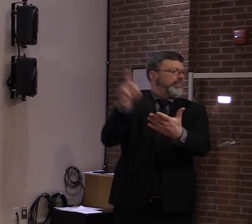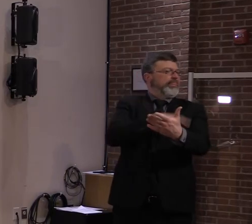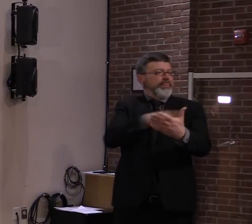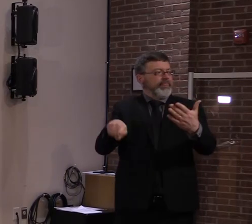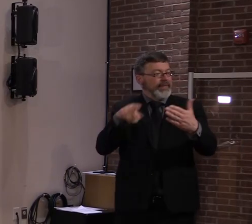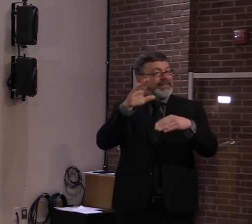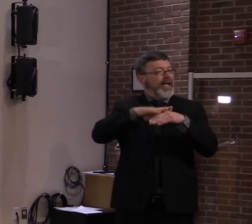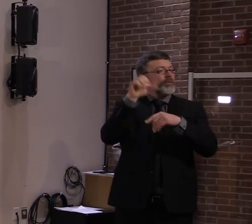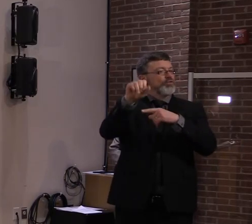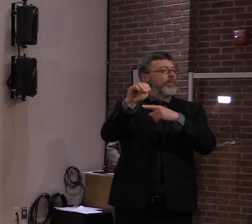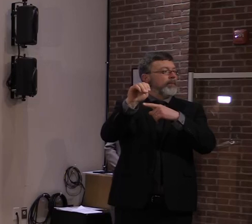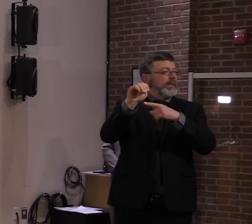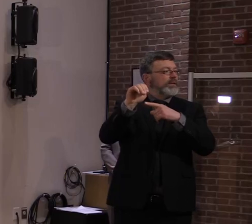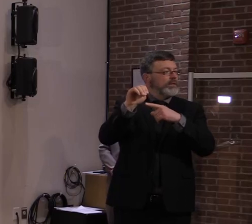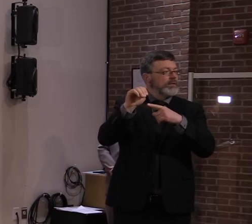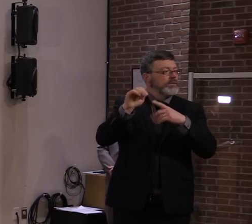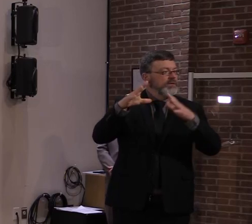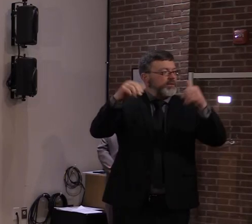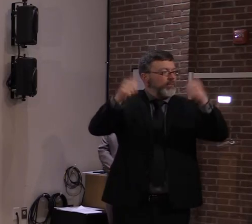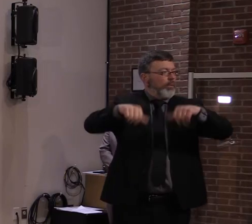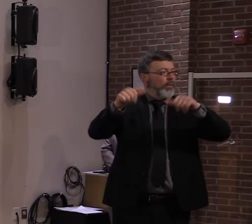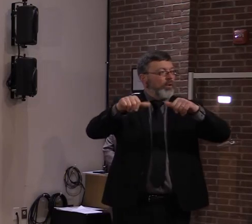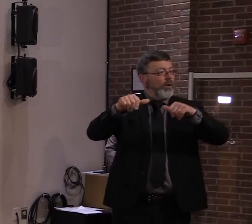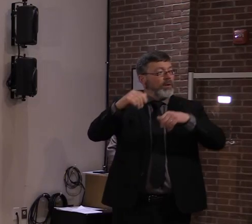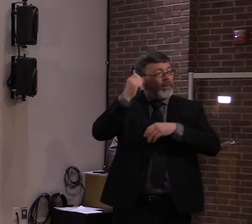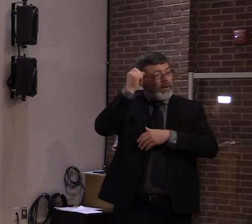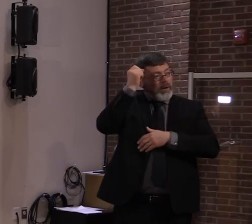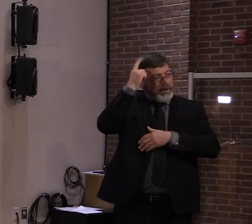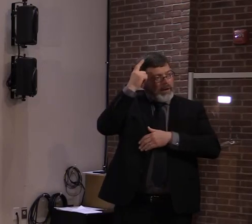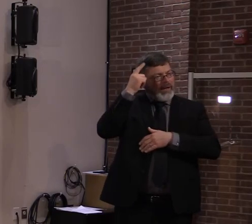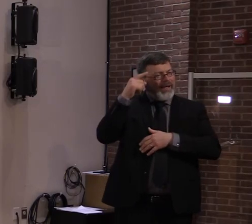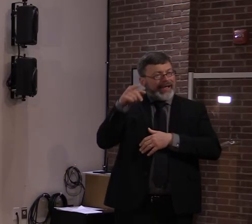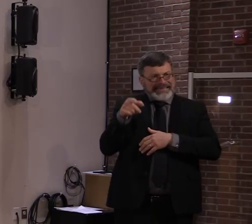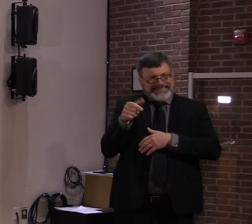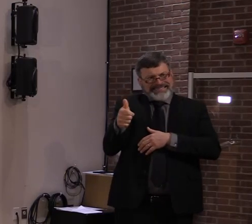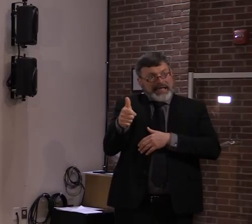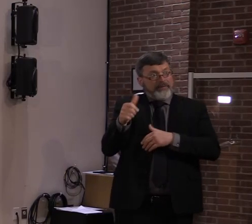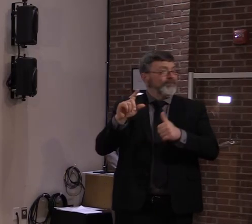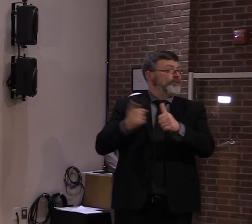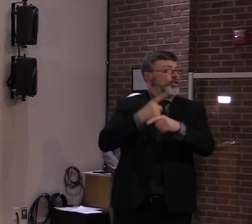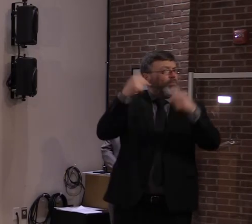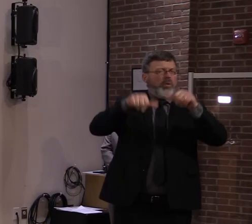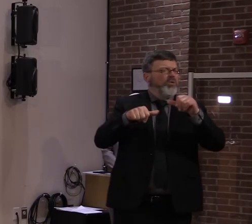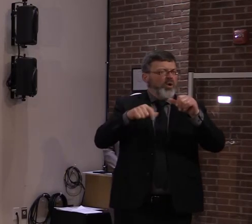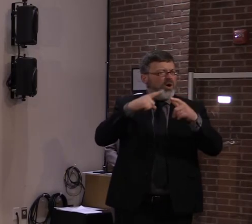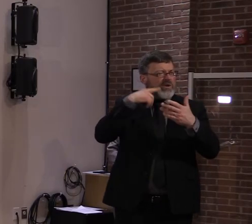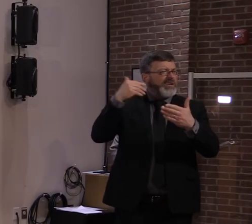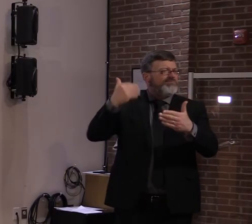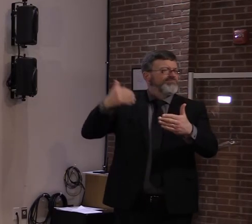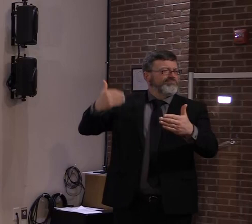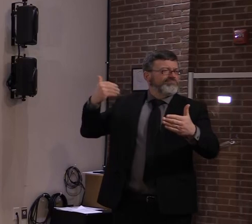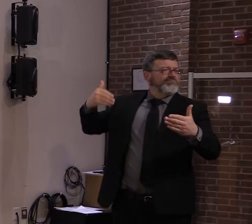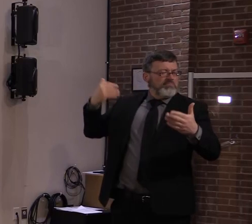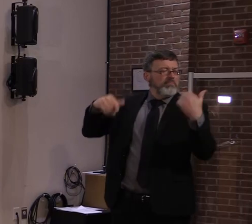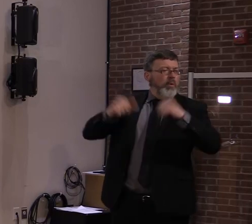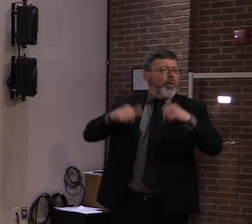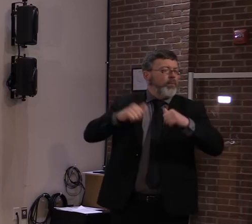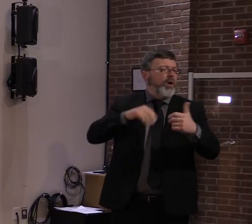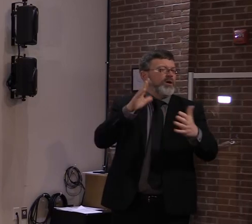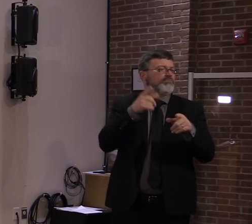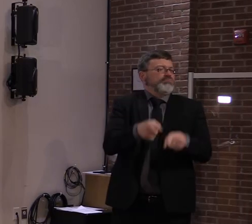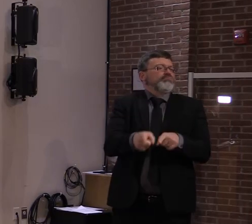racist, or homophobic in a time when people all across the board are feeling